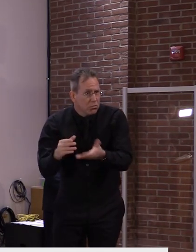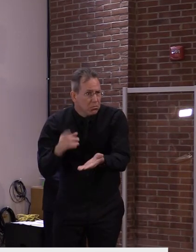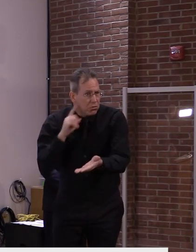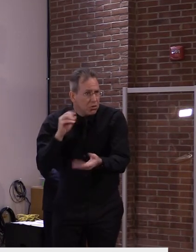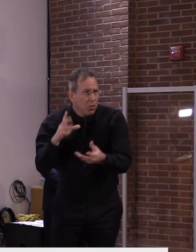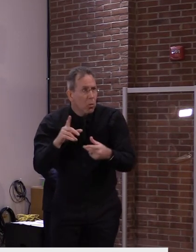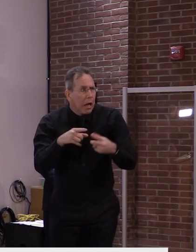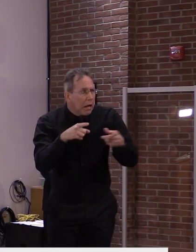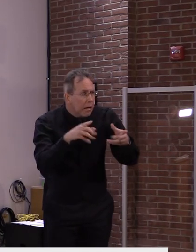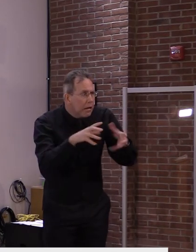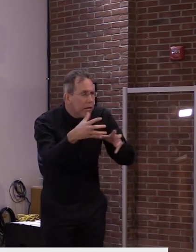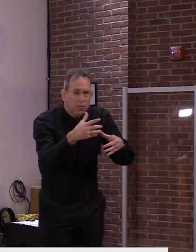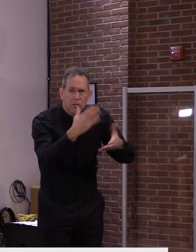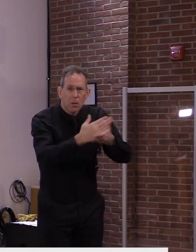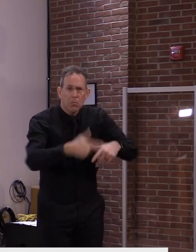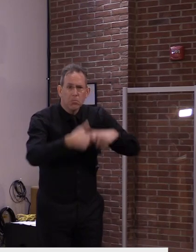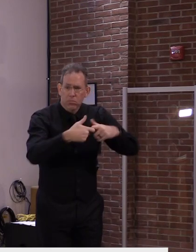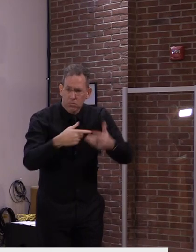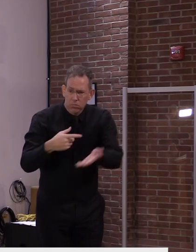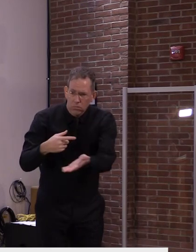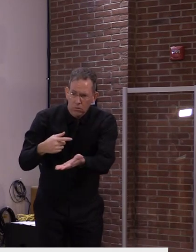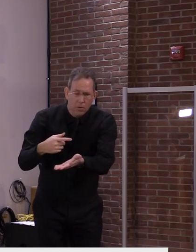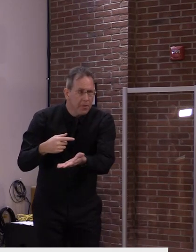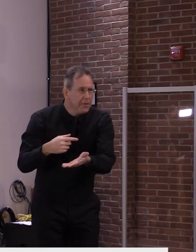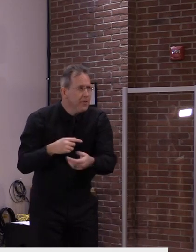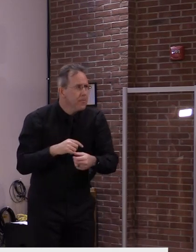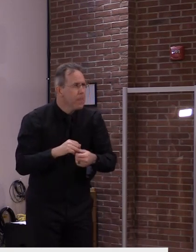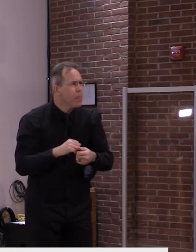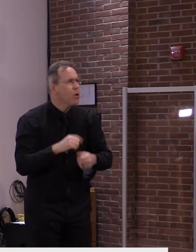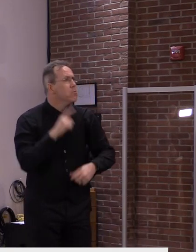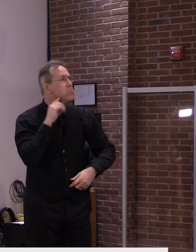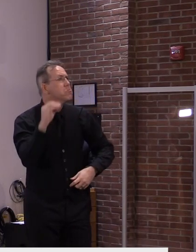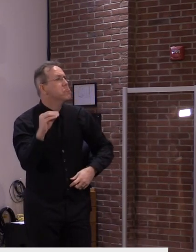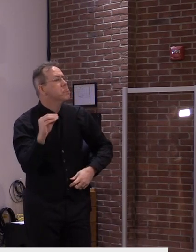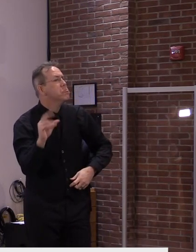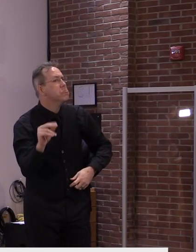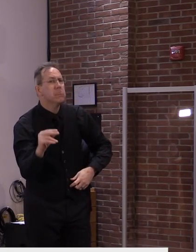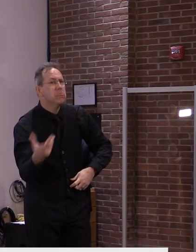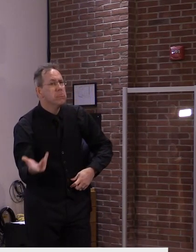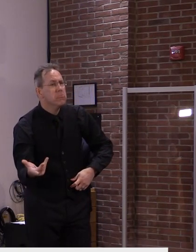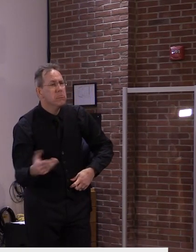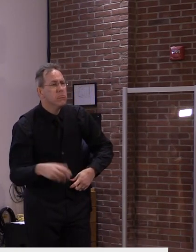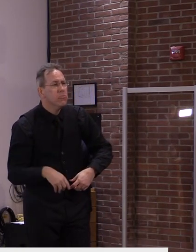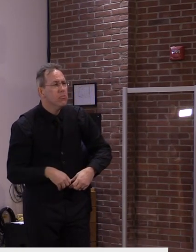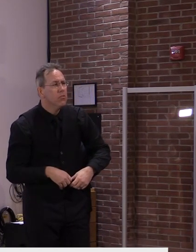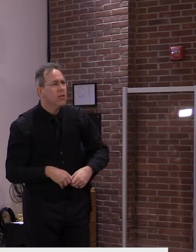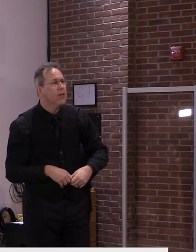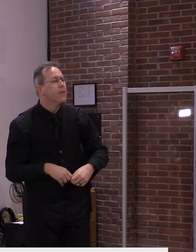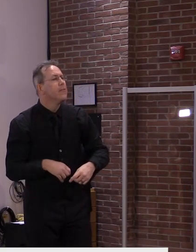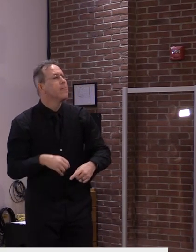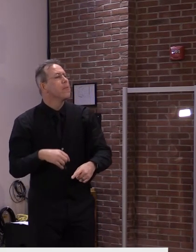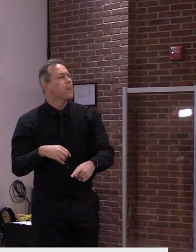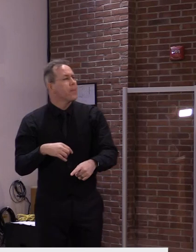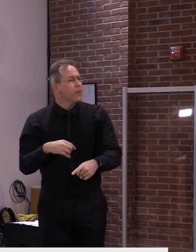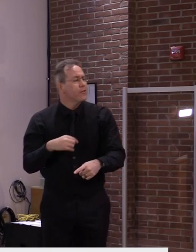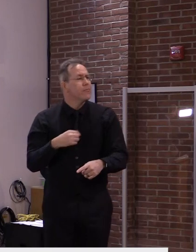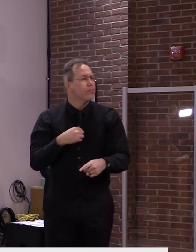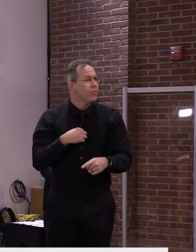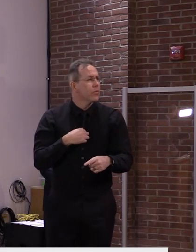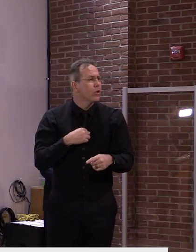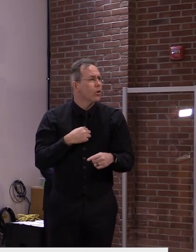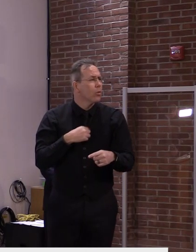No, this is Secretary Moore, and I would concur with that and only add that we've been very clear when asked that it is a school